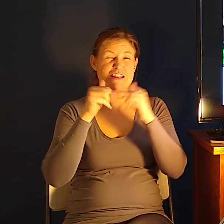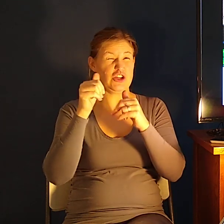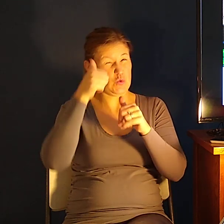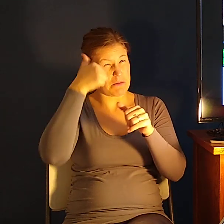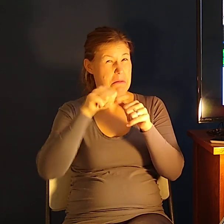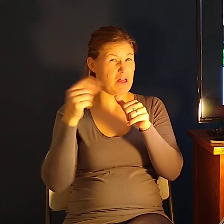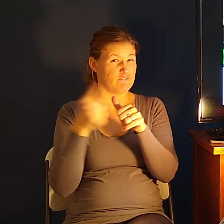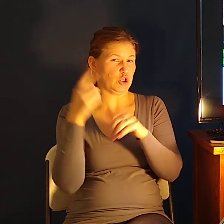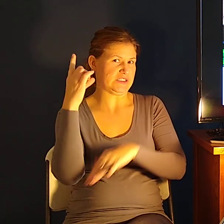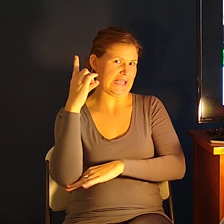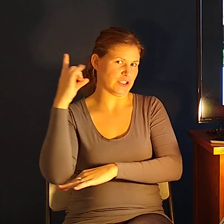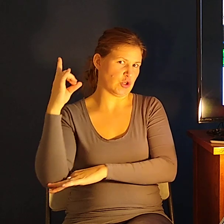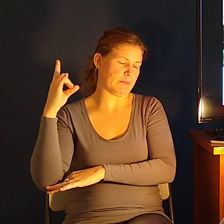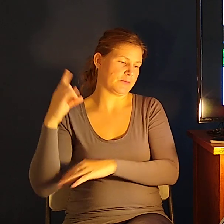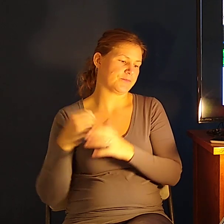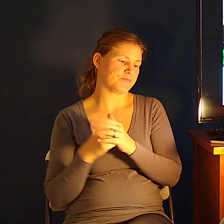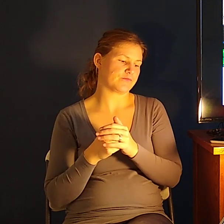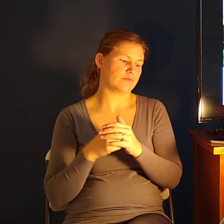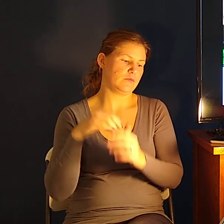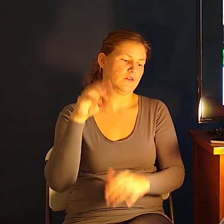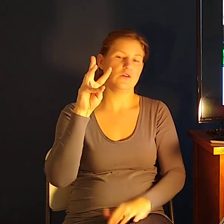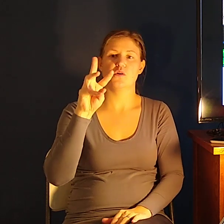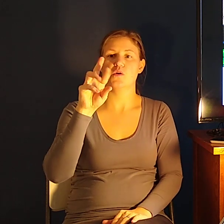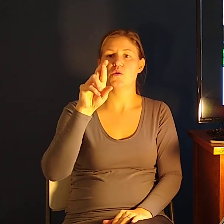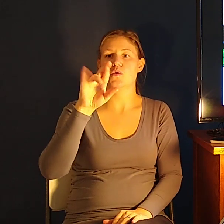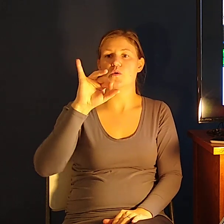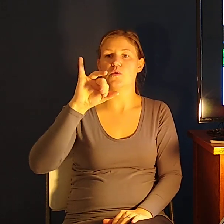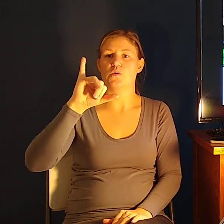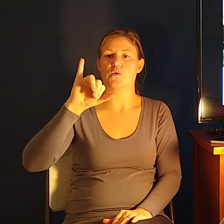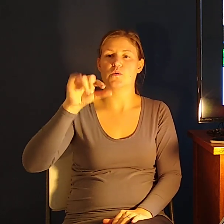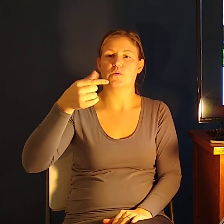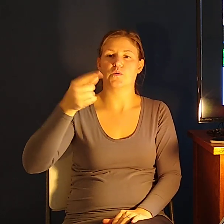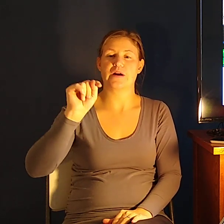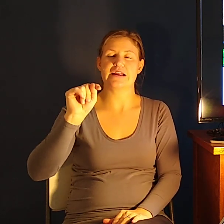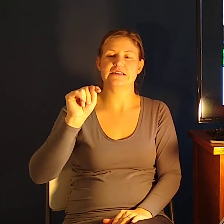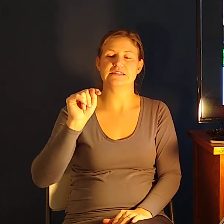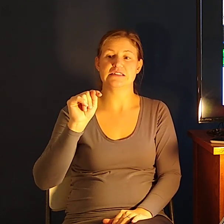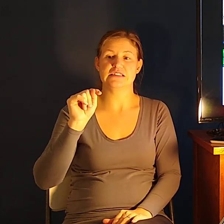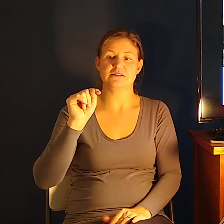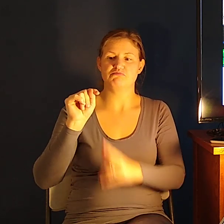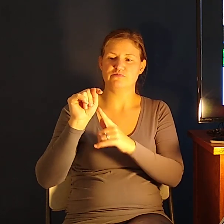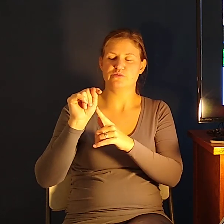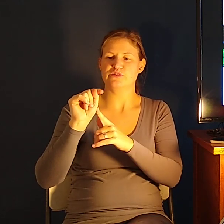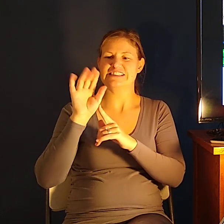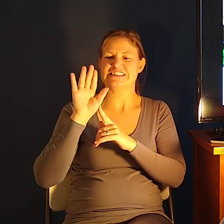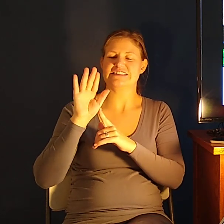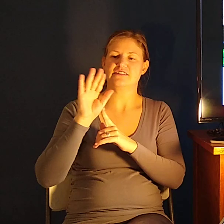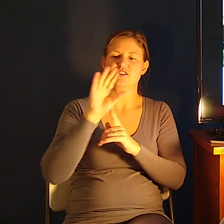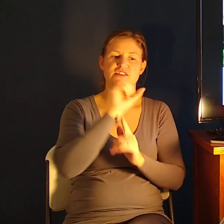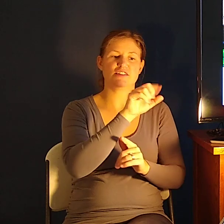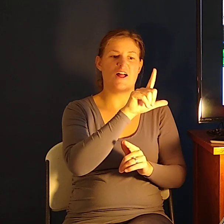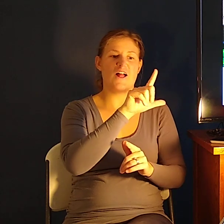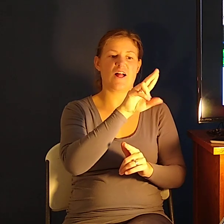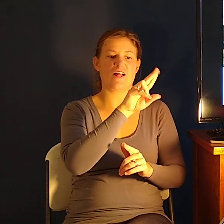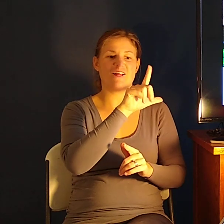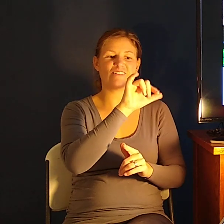skyscraper. Wright was Sullivan's chief draftsman.